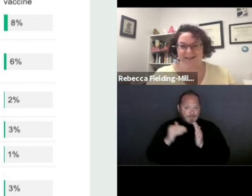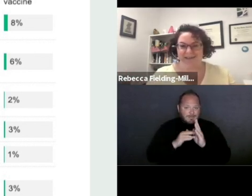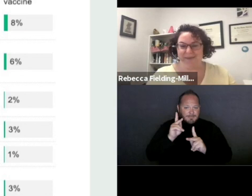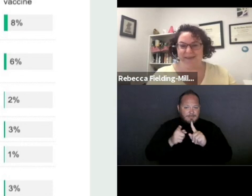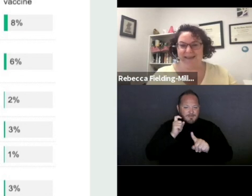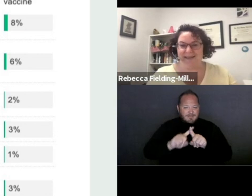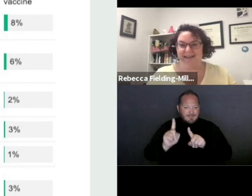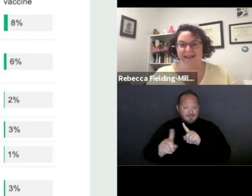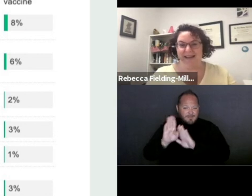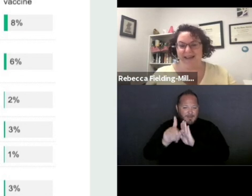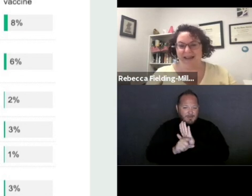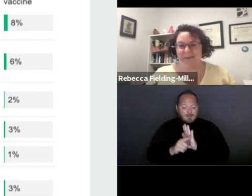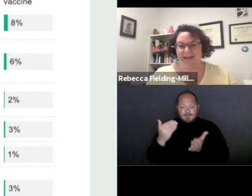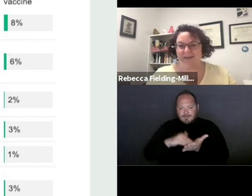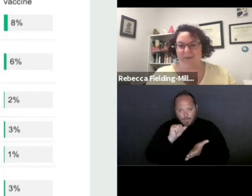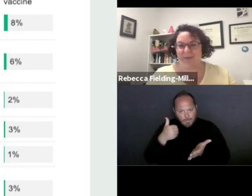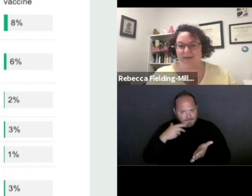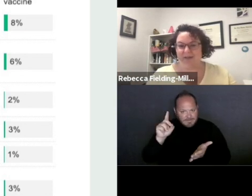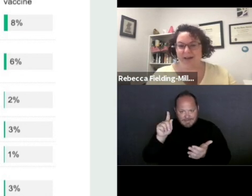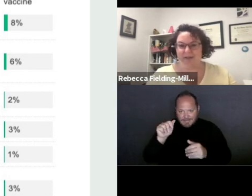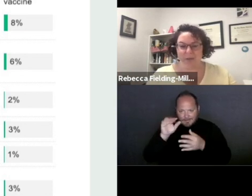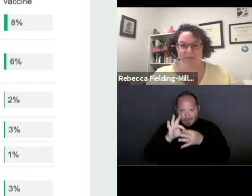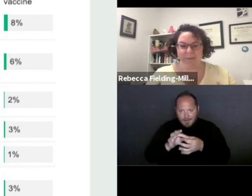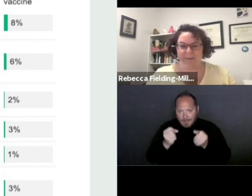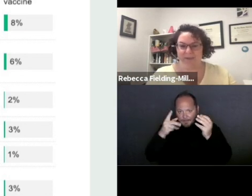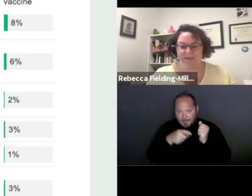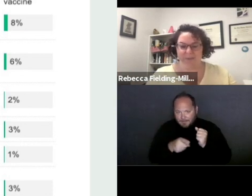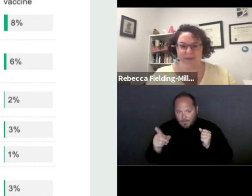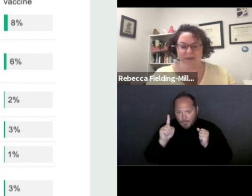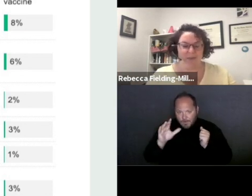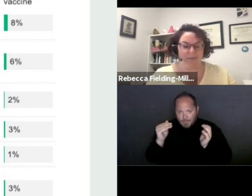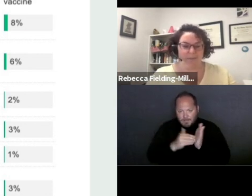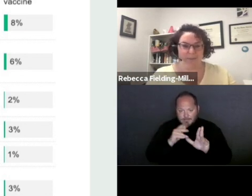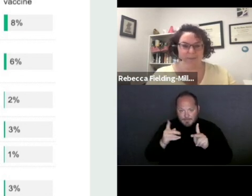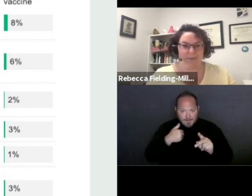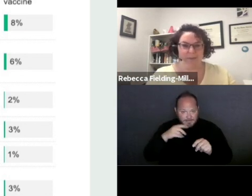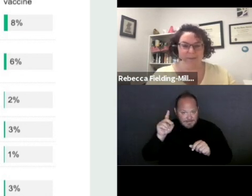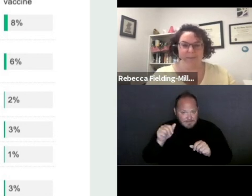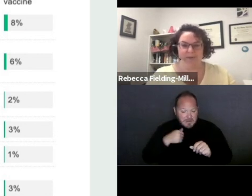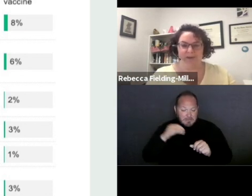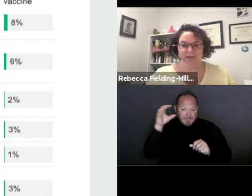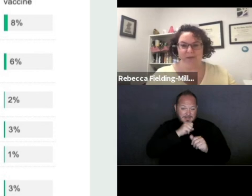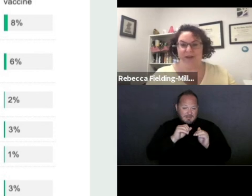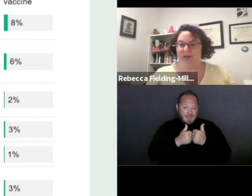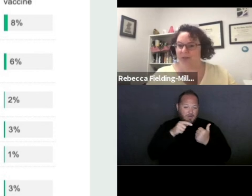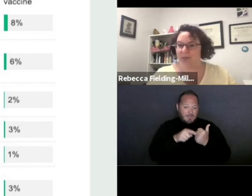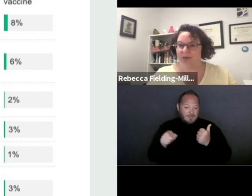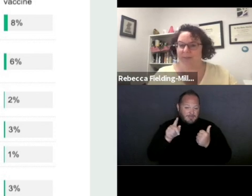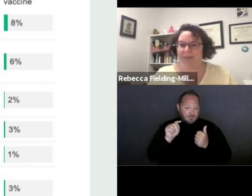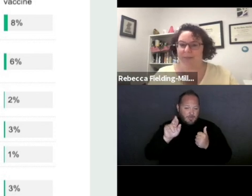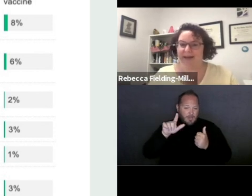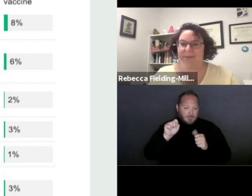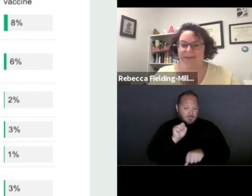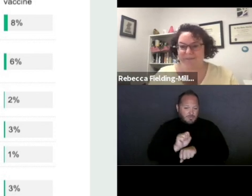as having a disability, and I would guess from the way these trials work that people with disability were probably purposefully excluded, which is